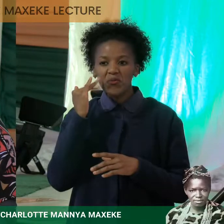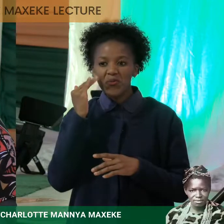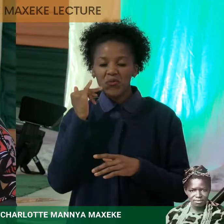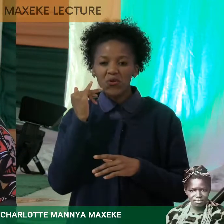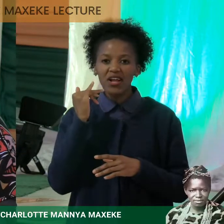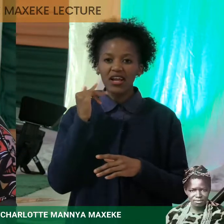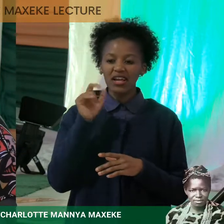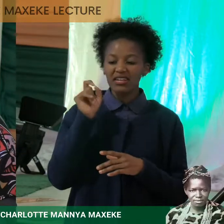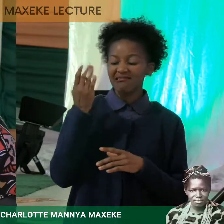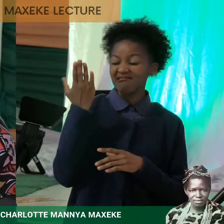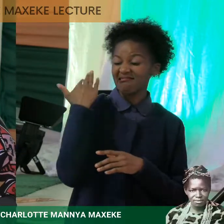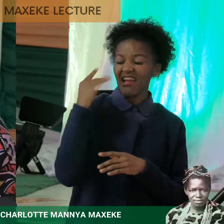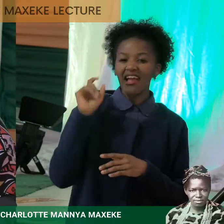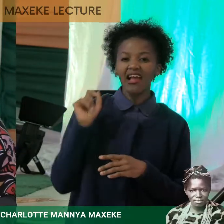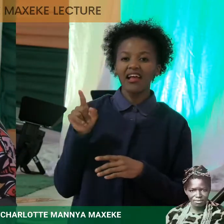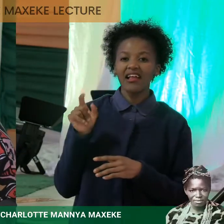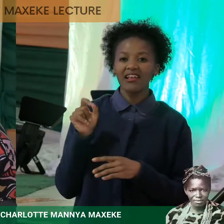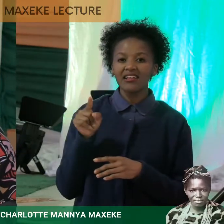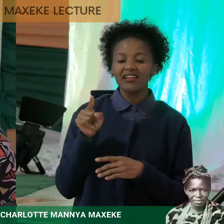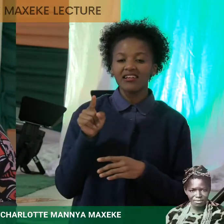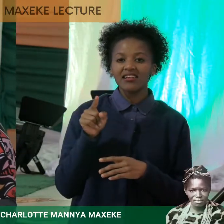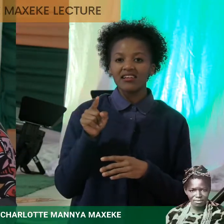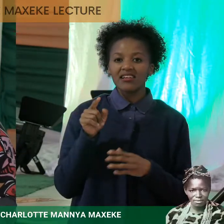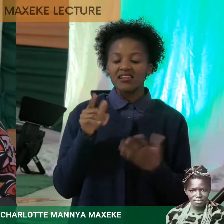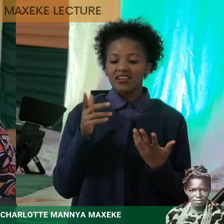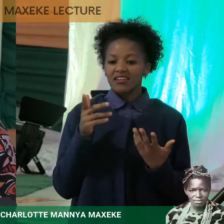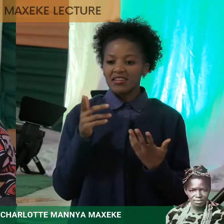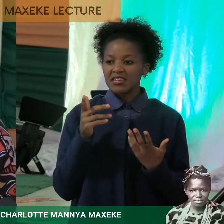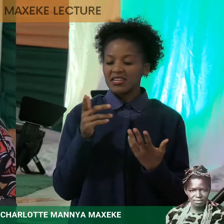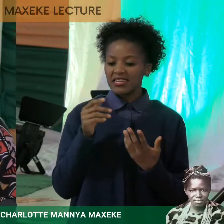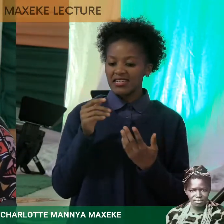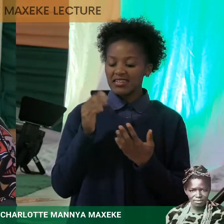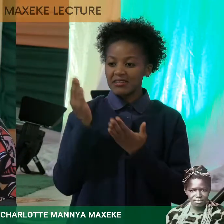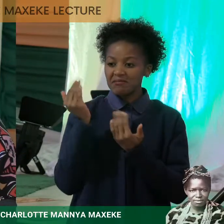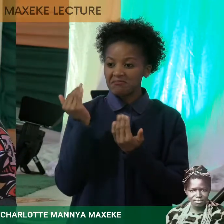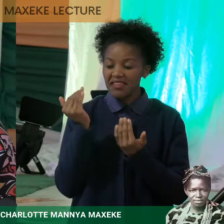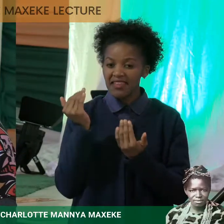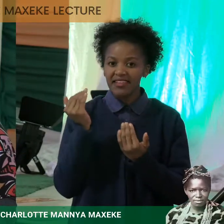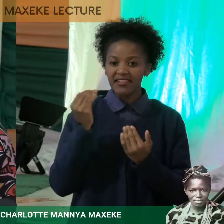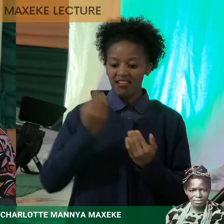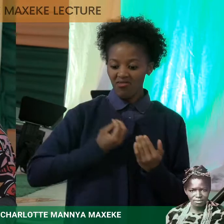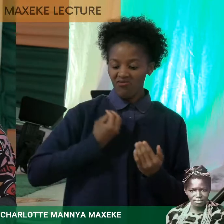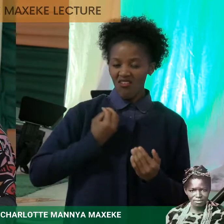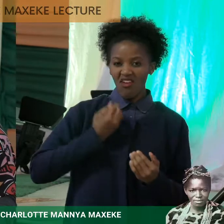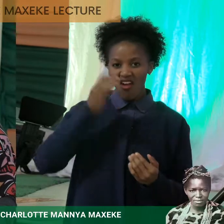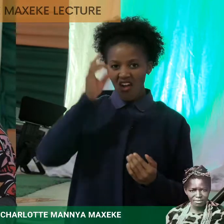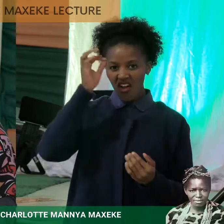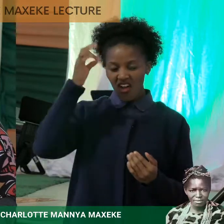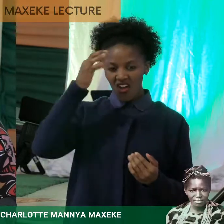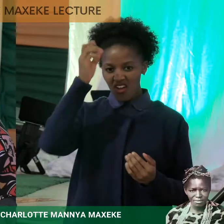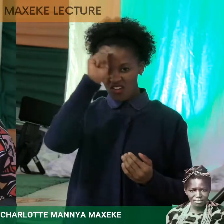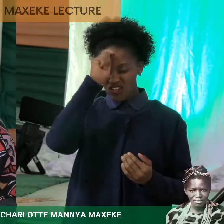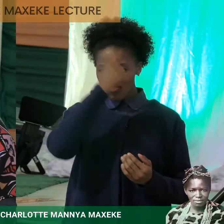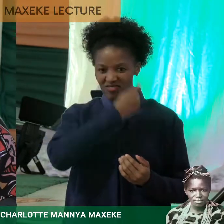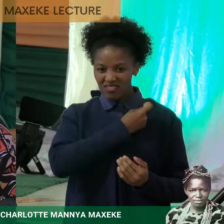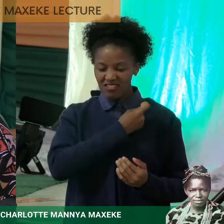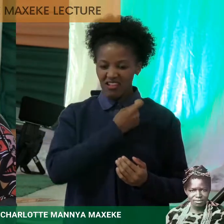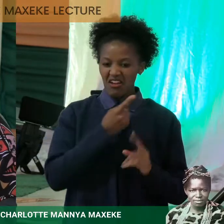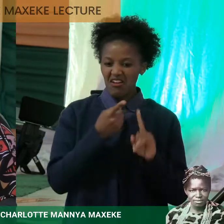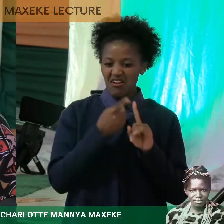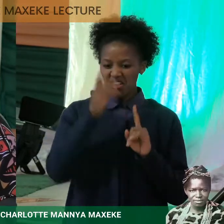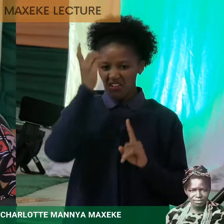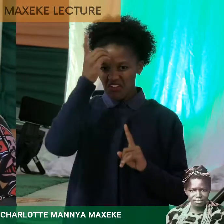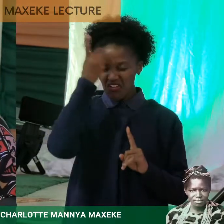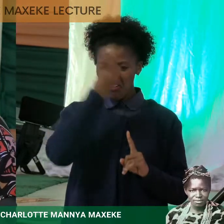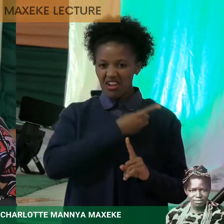society at the time. It had not been expected that a young girl from so modest a background